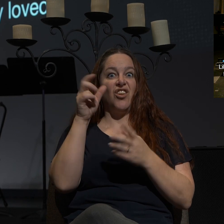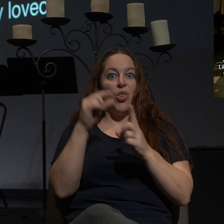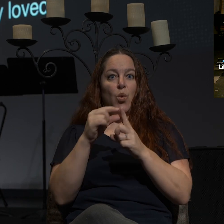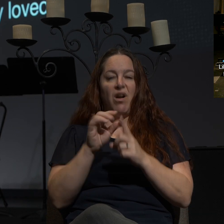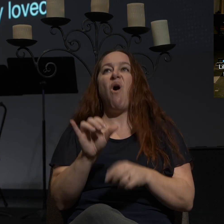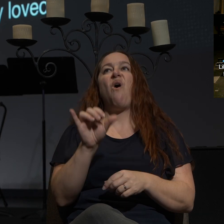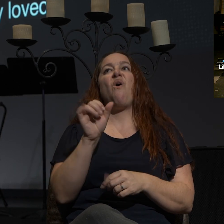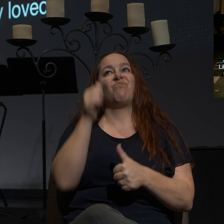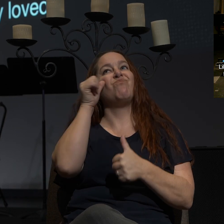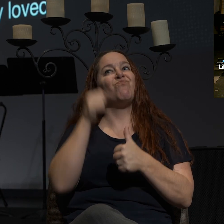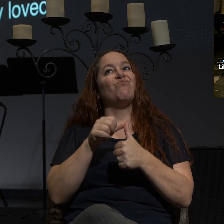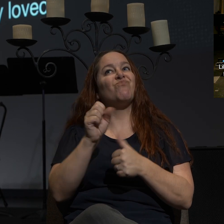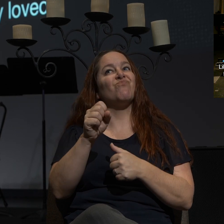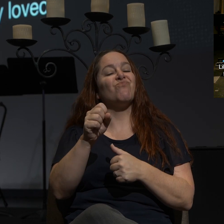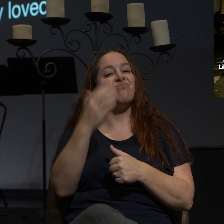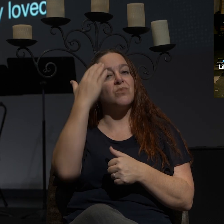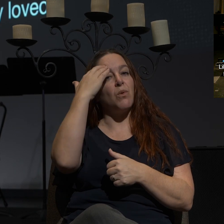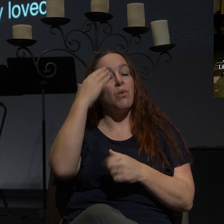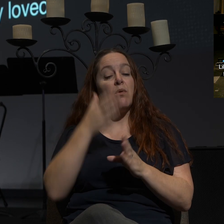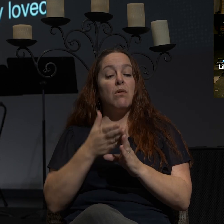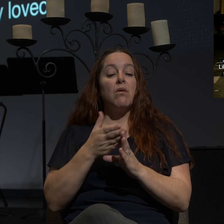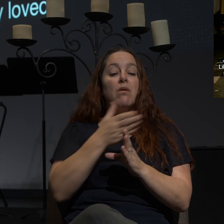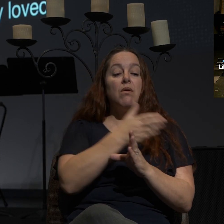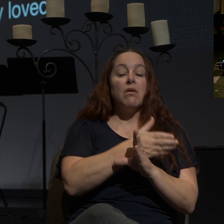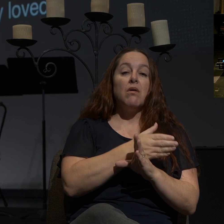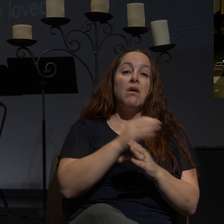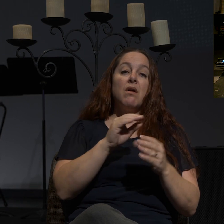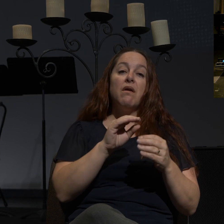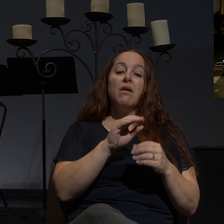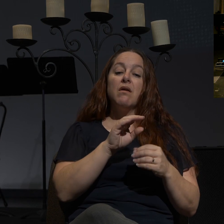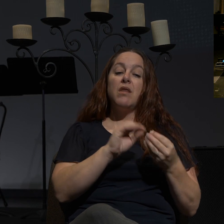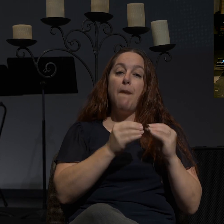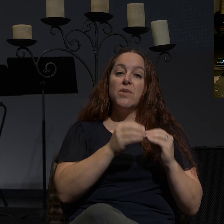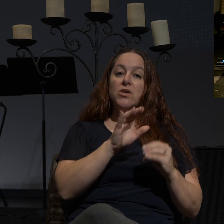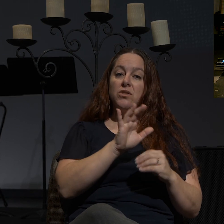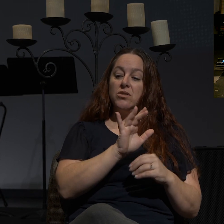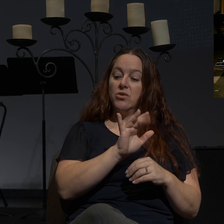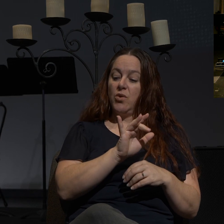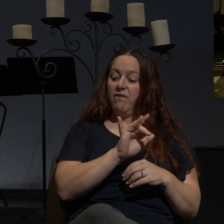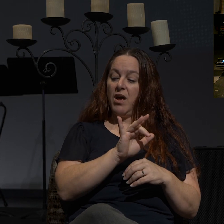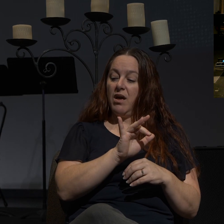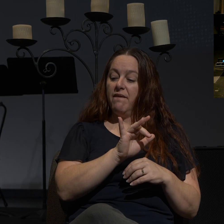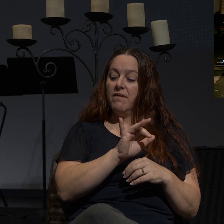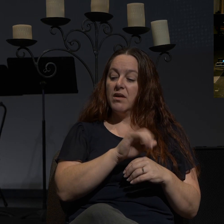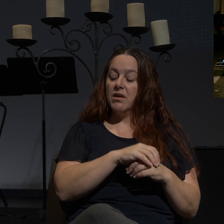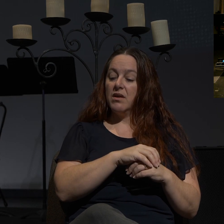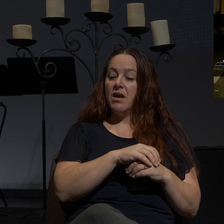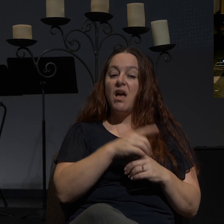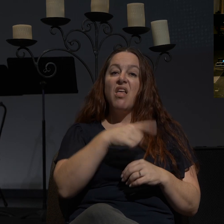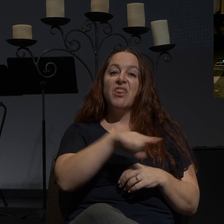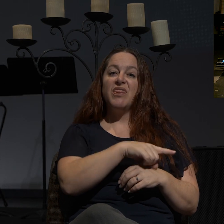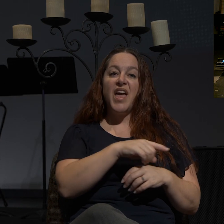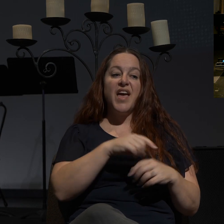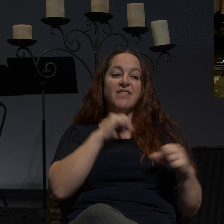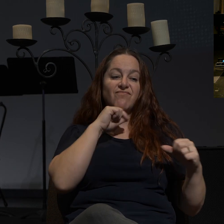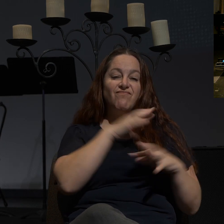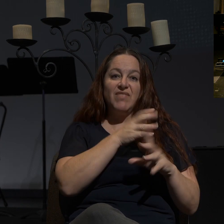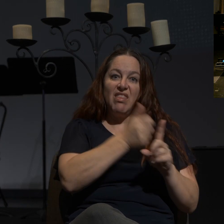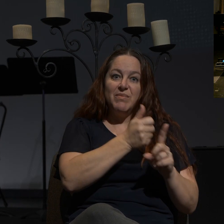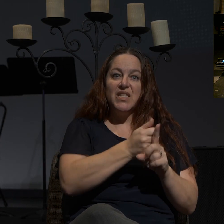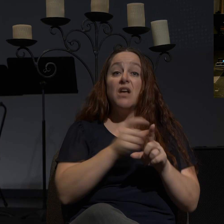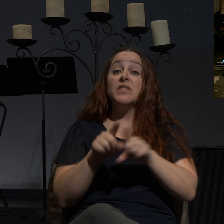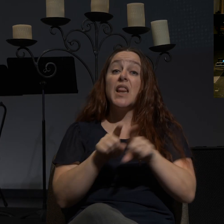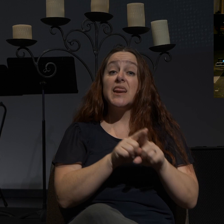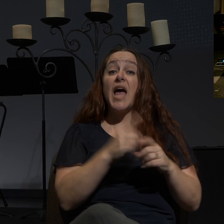Look at Hosea 9:9, one verse before it. They have deeply corrupted themselves as in the days of Gibeah.